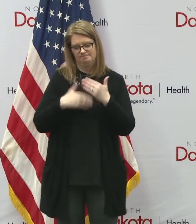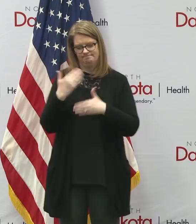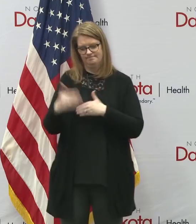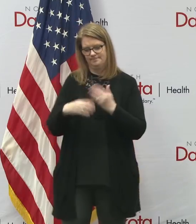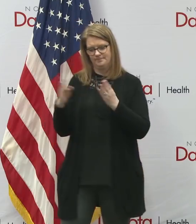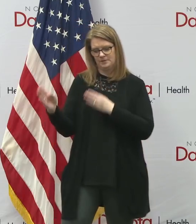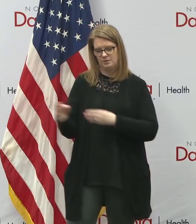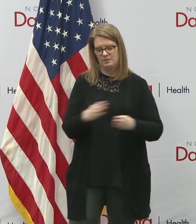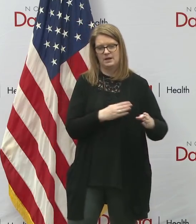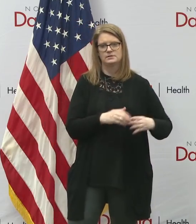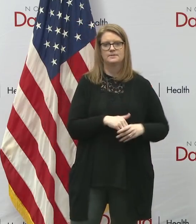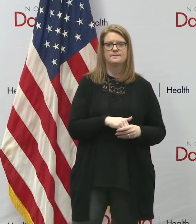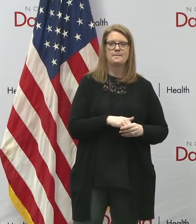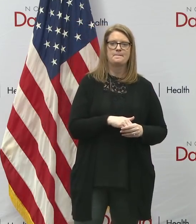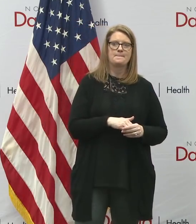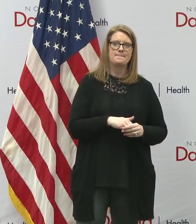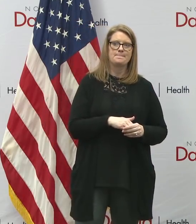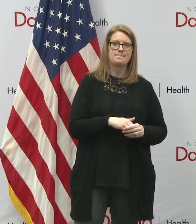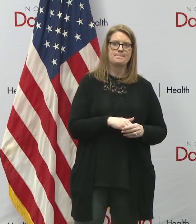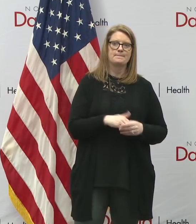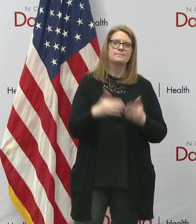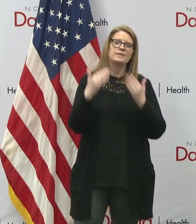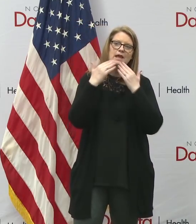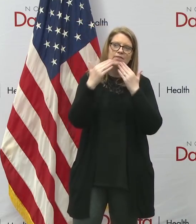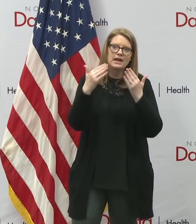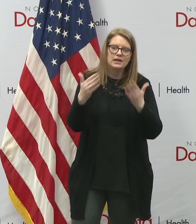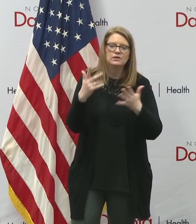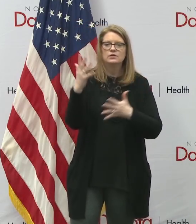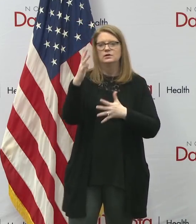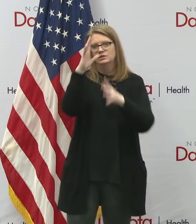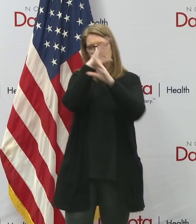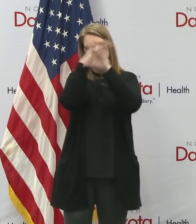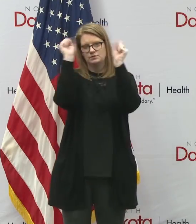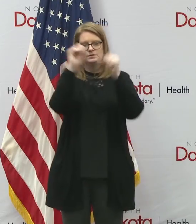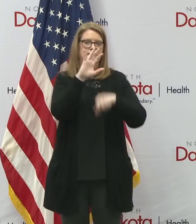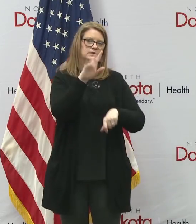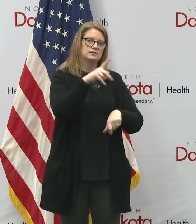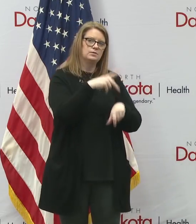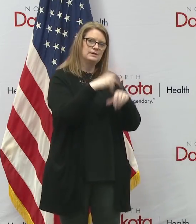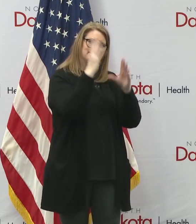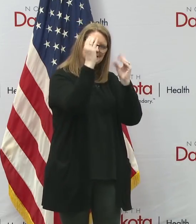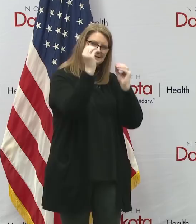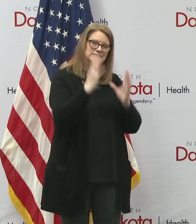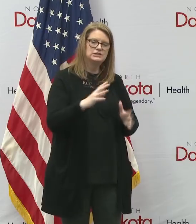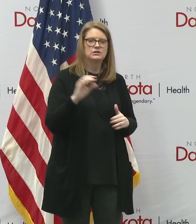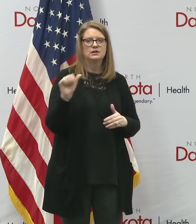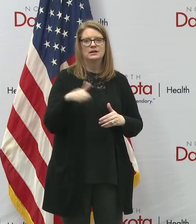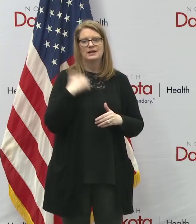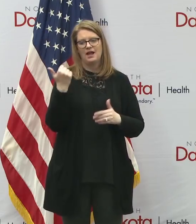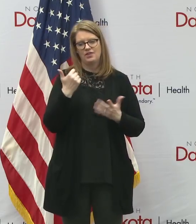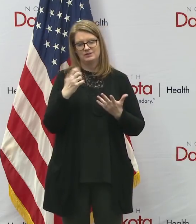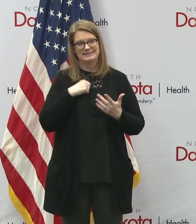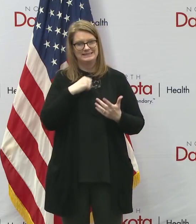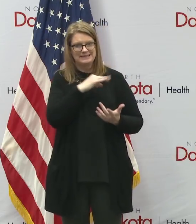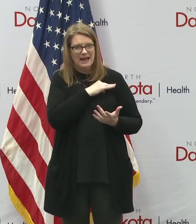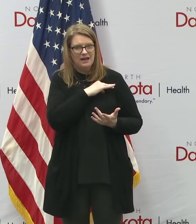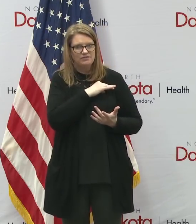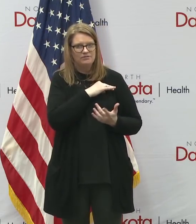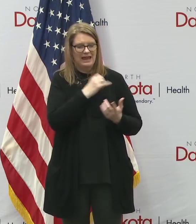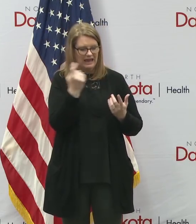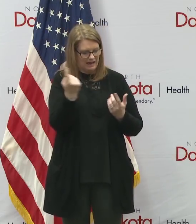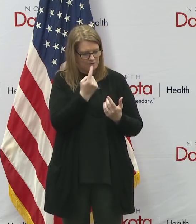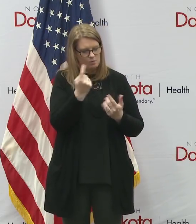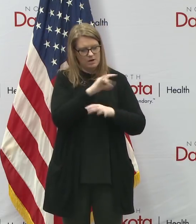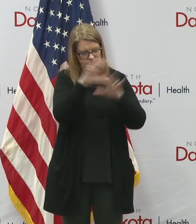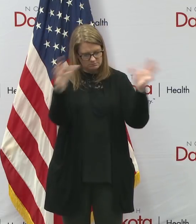plans. And again, deeply grateful to superintendents, principals, teachers, and other instructional, non-instructional staff for all the hard work in